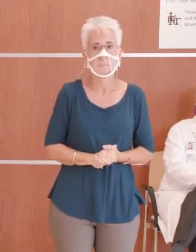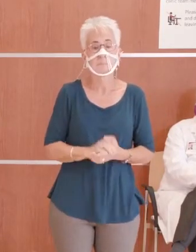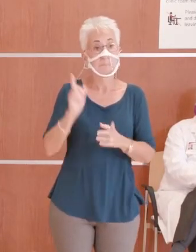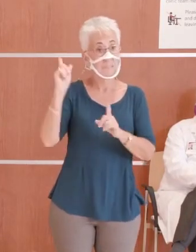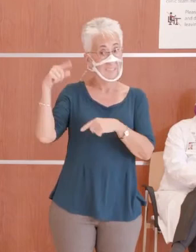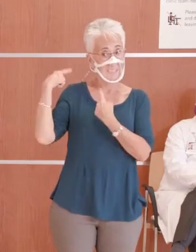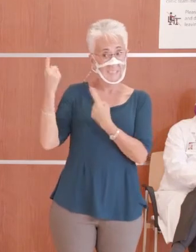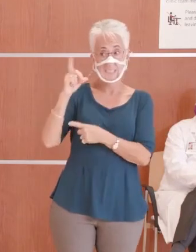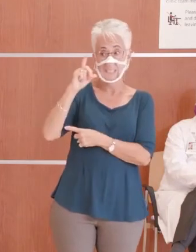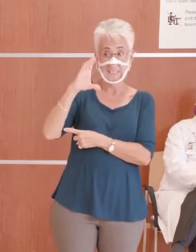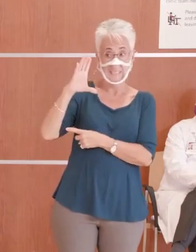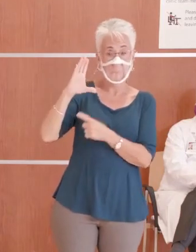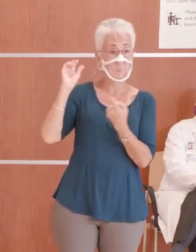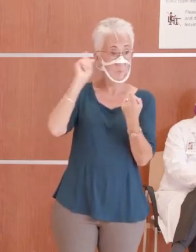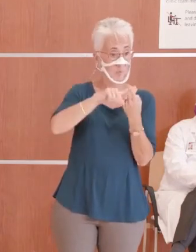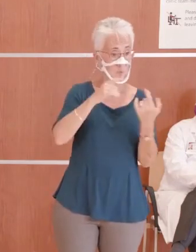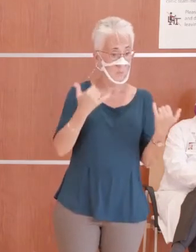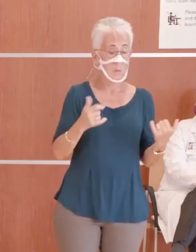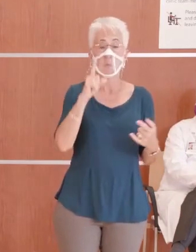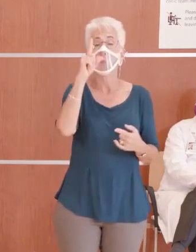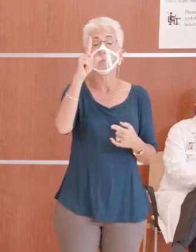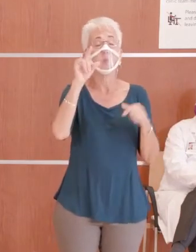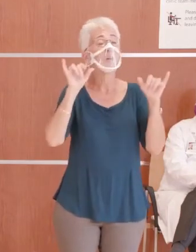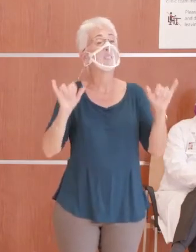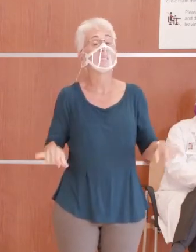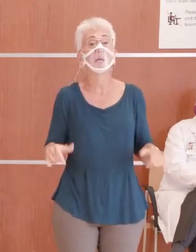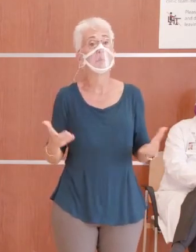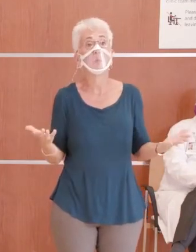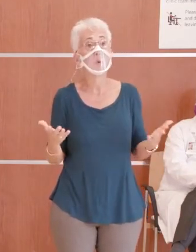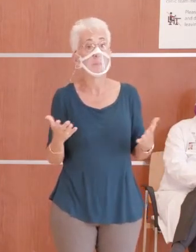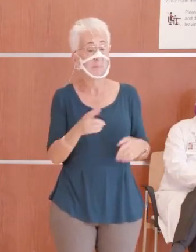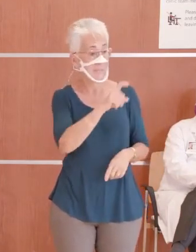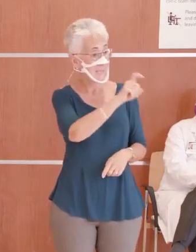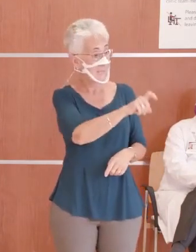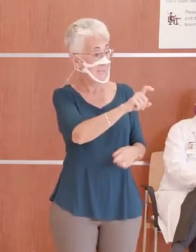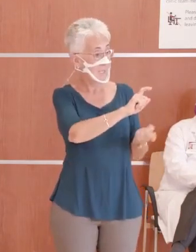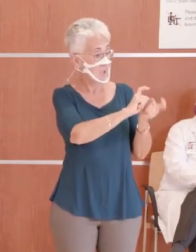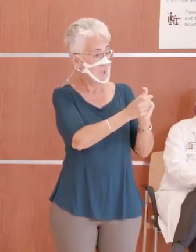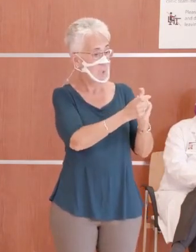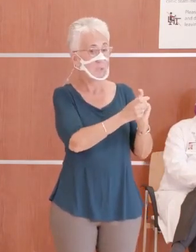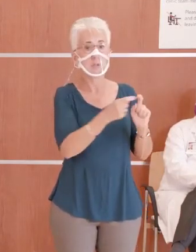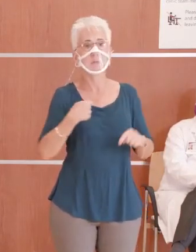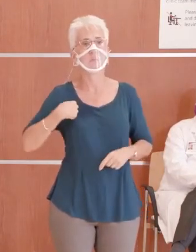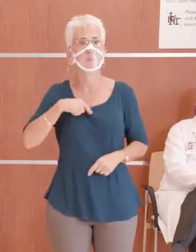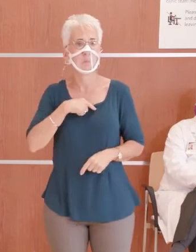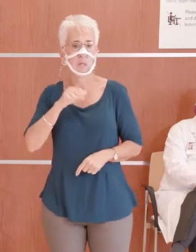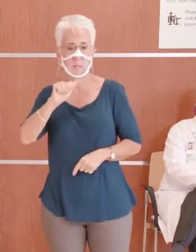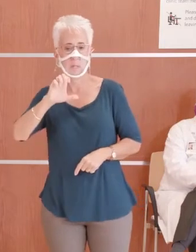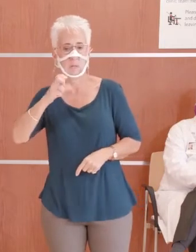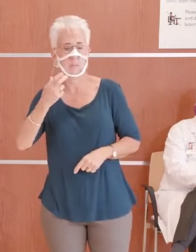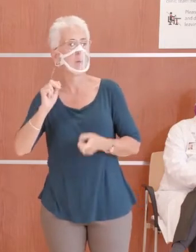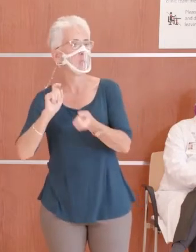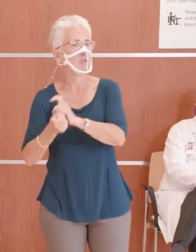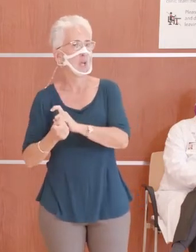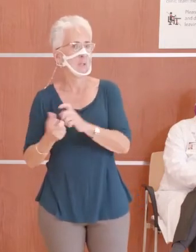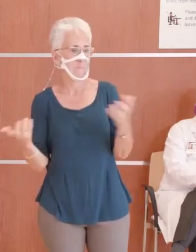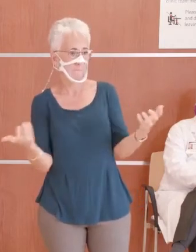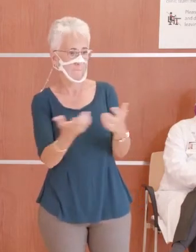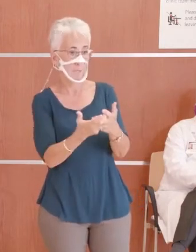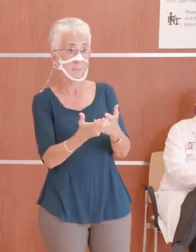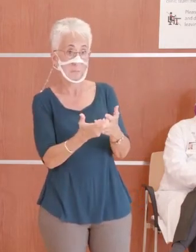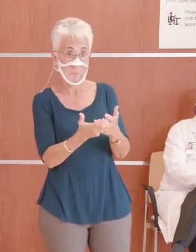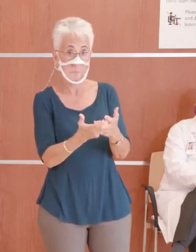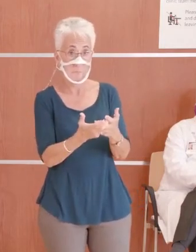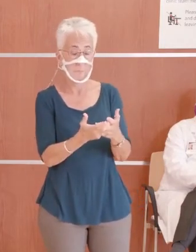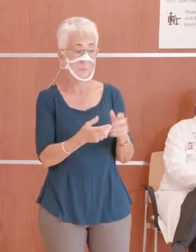since late December, one constant is that as needs changed, so did we. At the start, for example, we focused